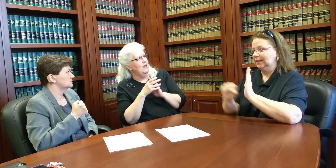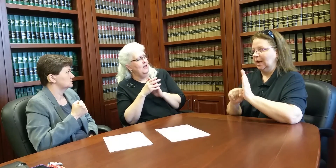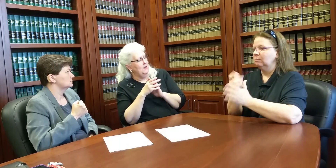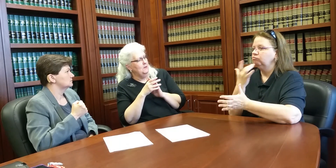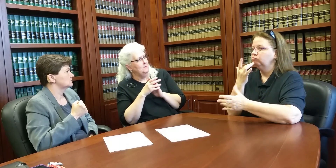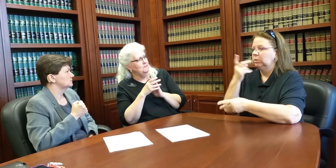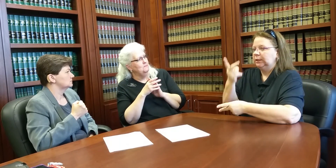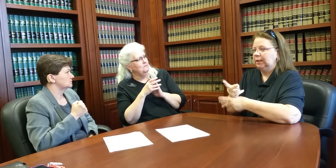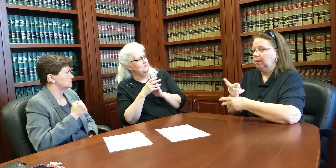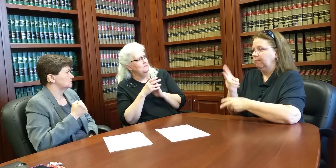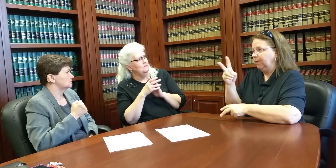staff keep their